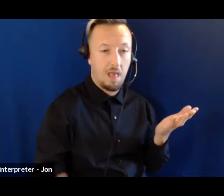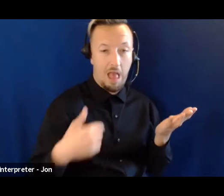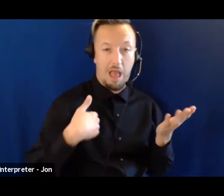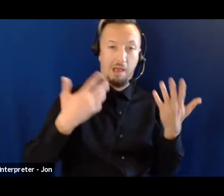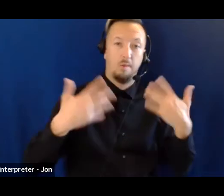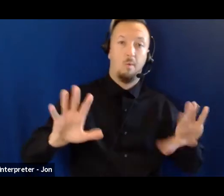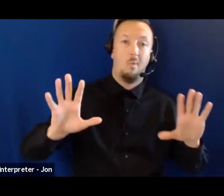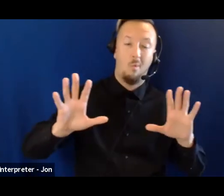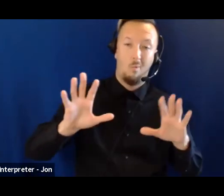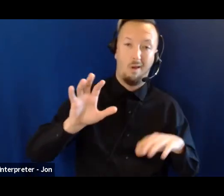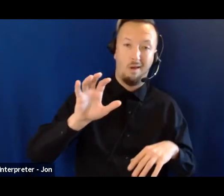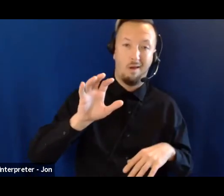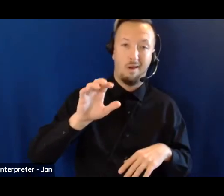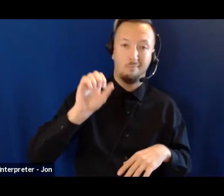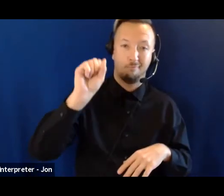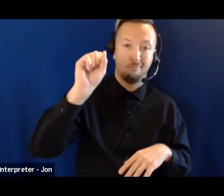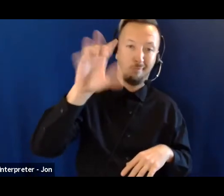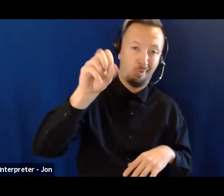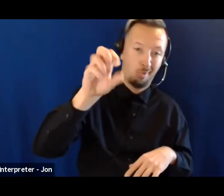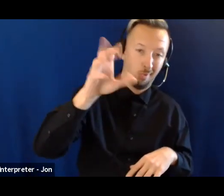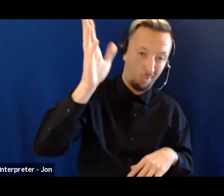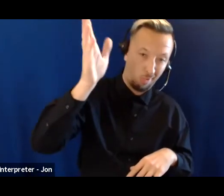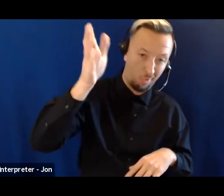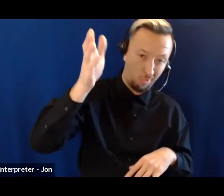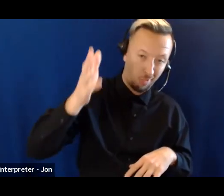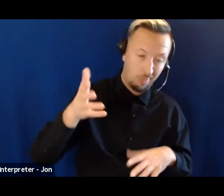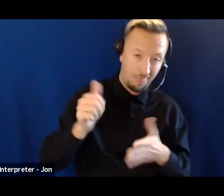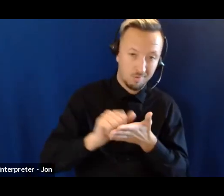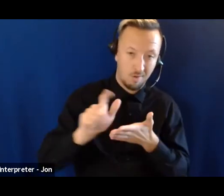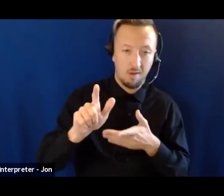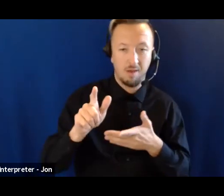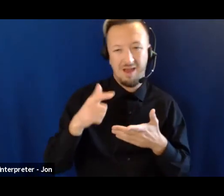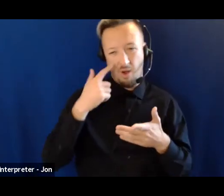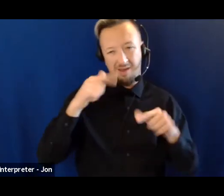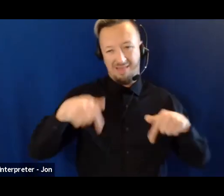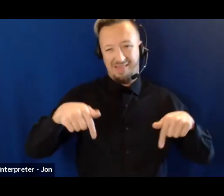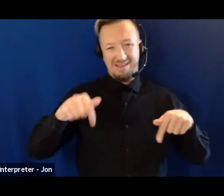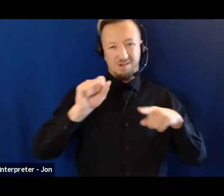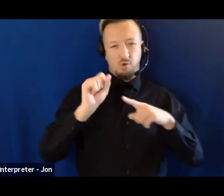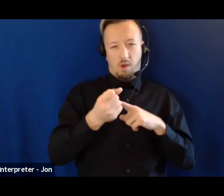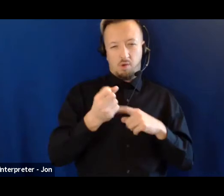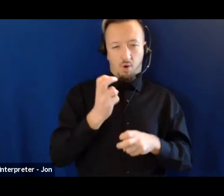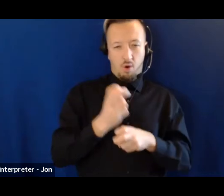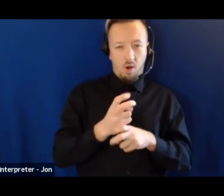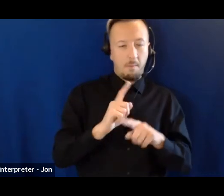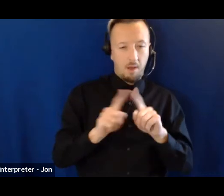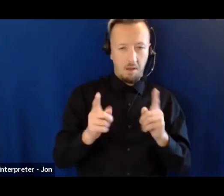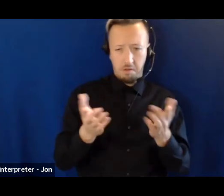you know, talk at you the whole time, although it's a little difficult, you know, in these situations, but please ask questions.